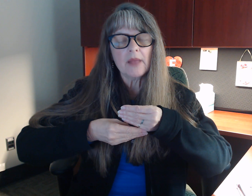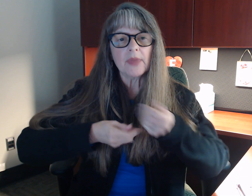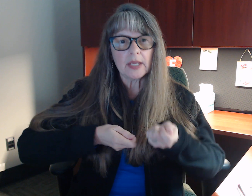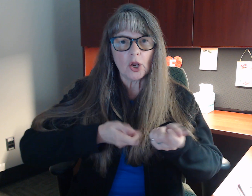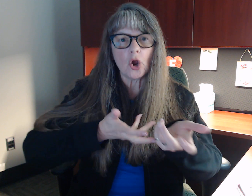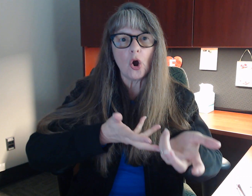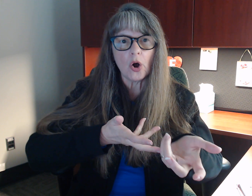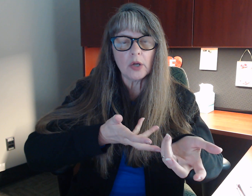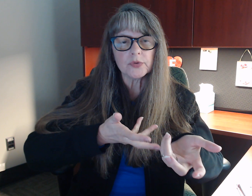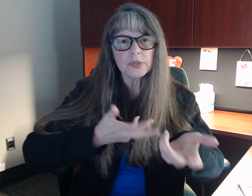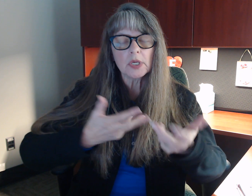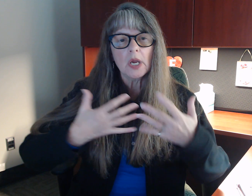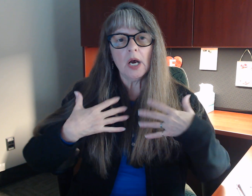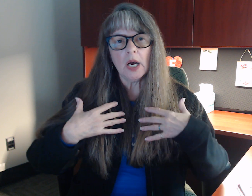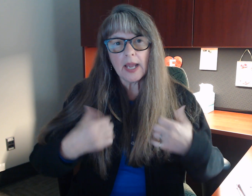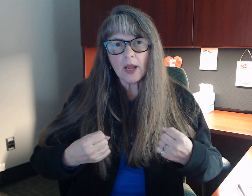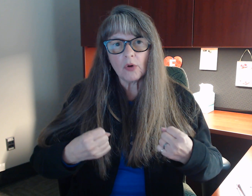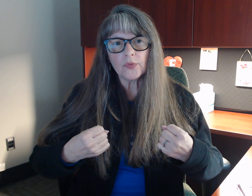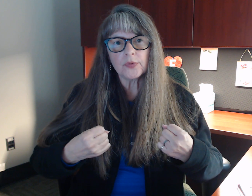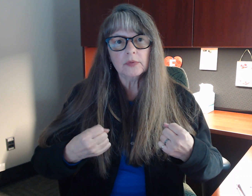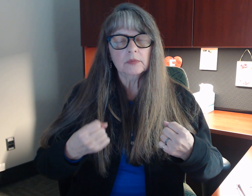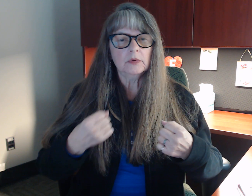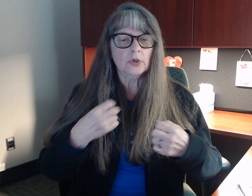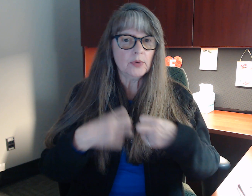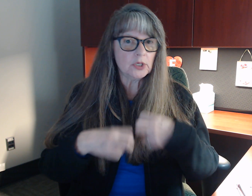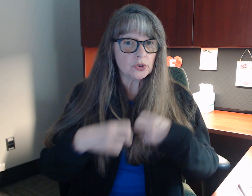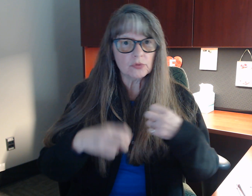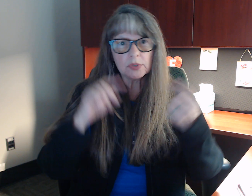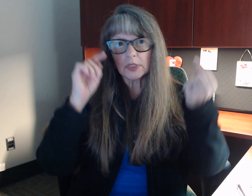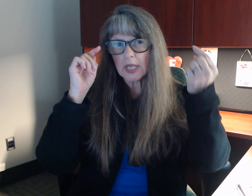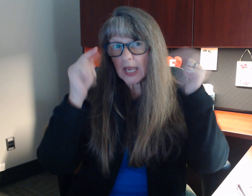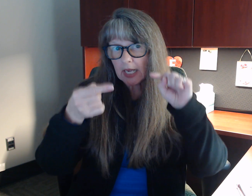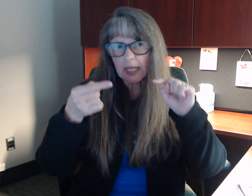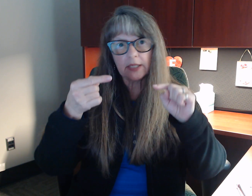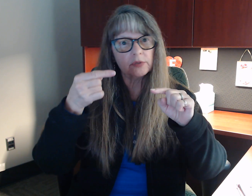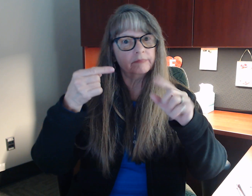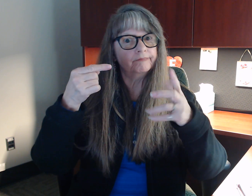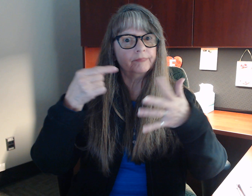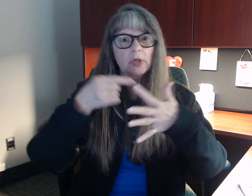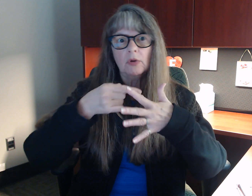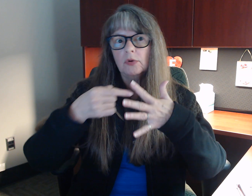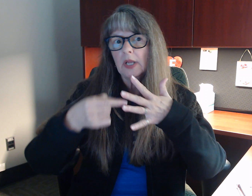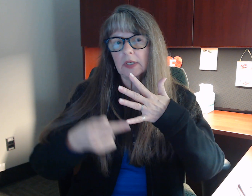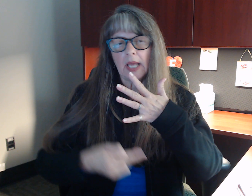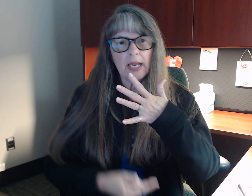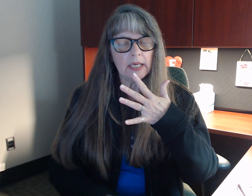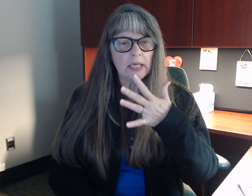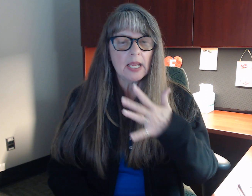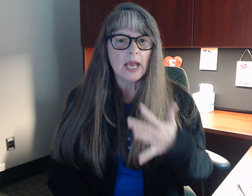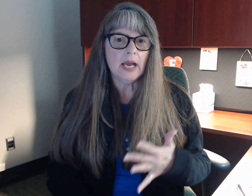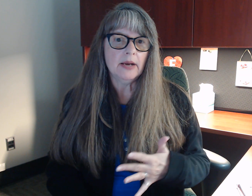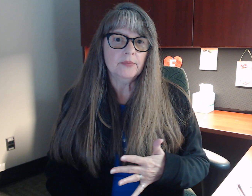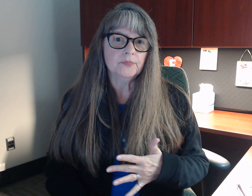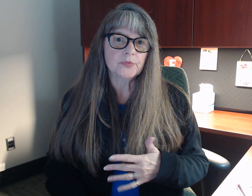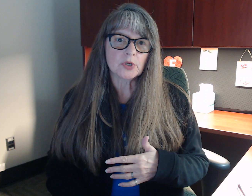can cause health, issues, headaches, go down the line. So it